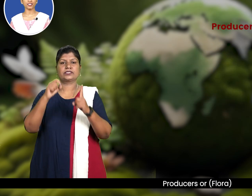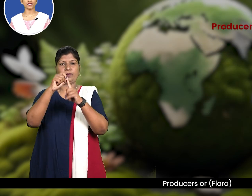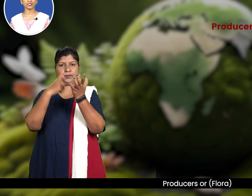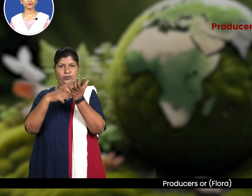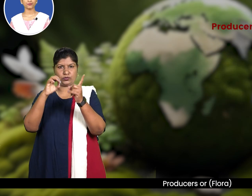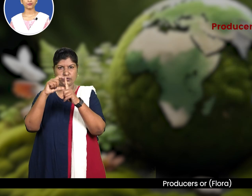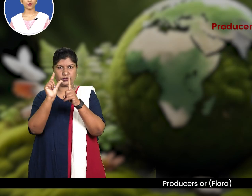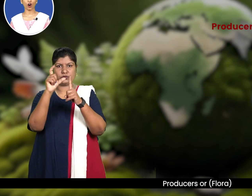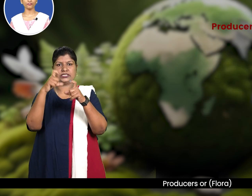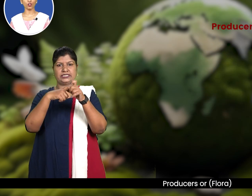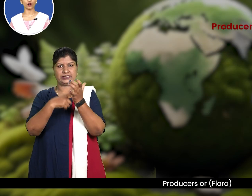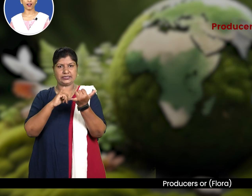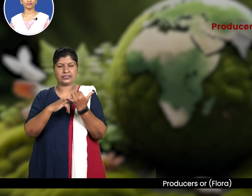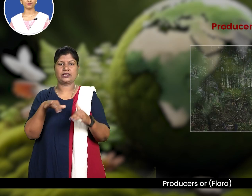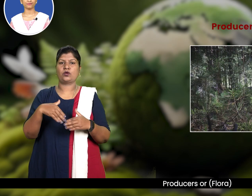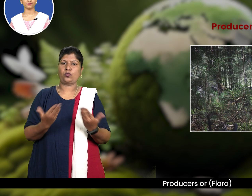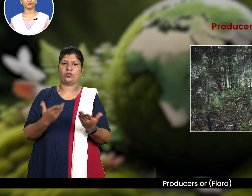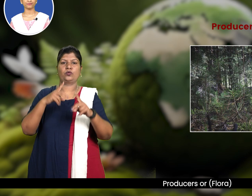Producers or flora.